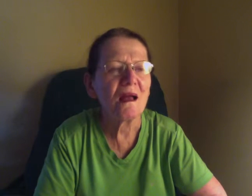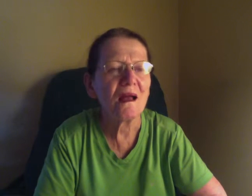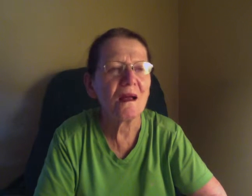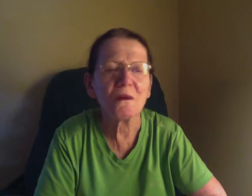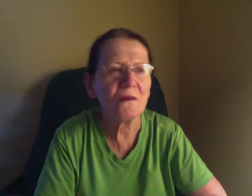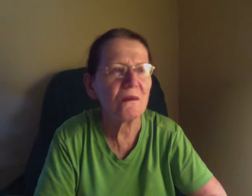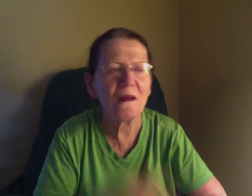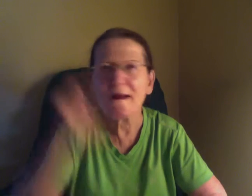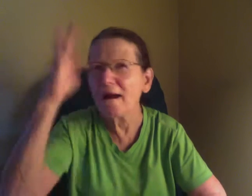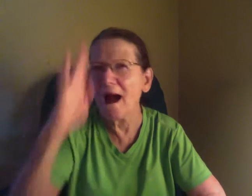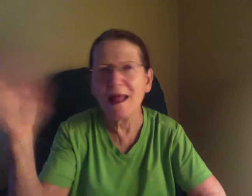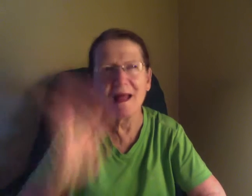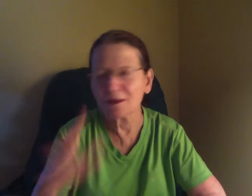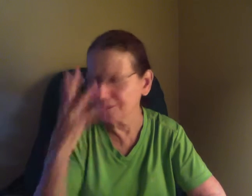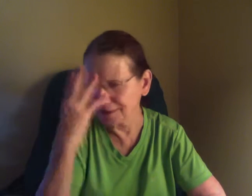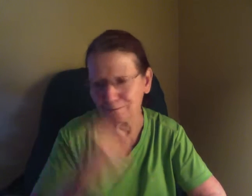Ack! Ack! Ack!